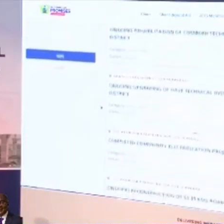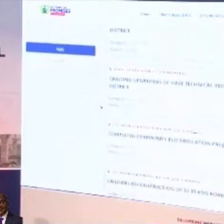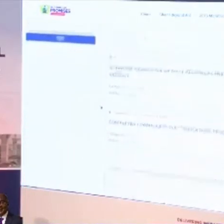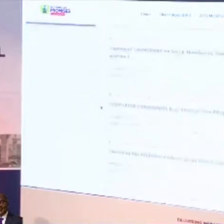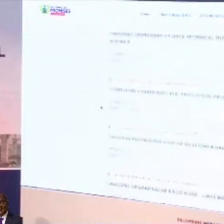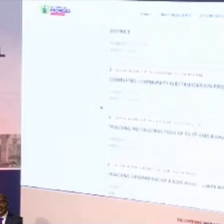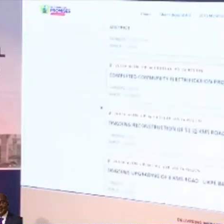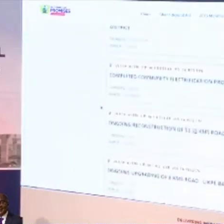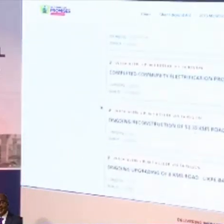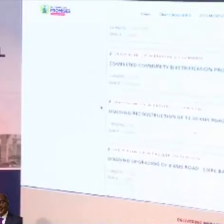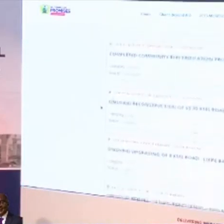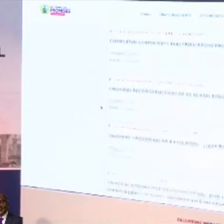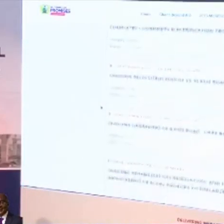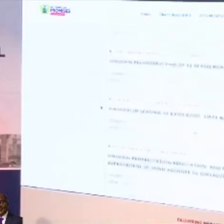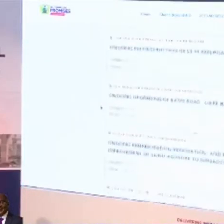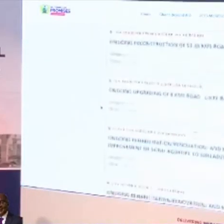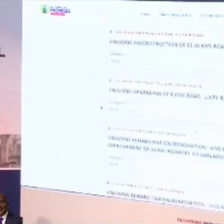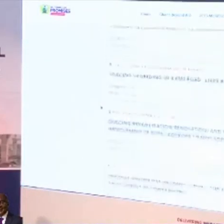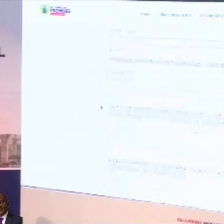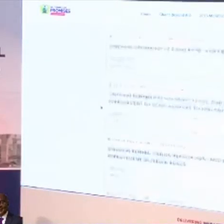So you go through